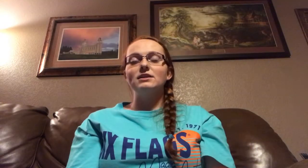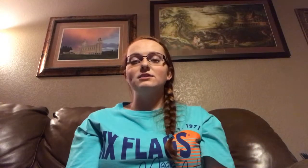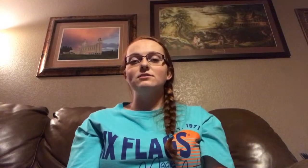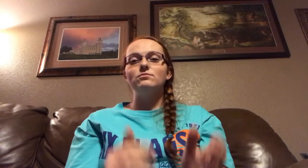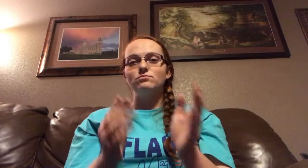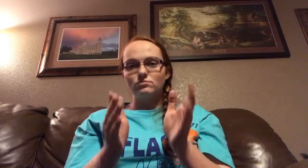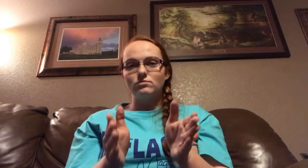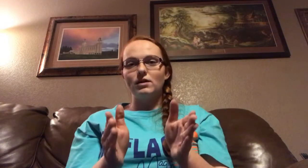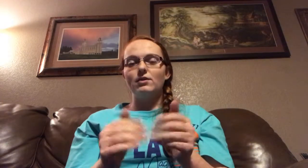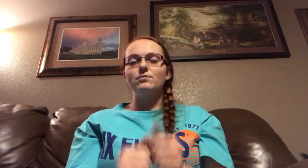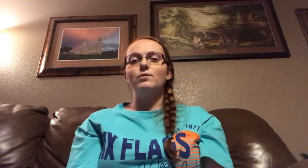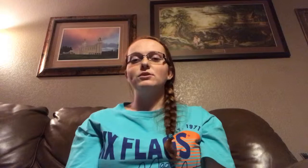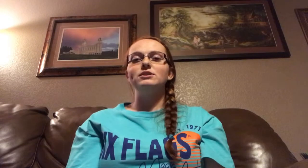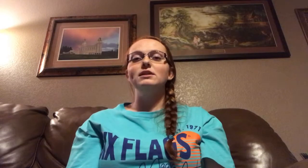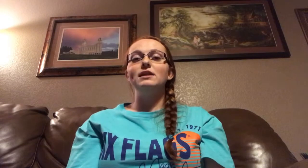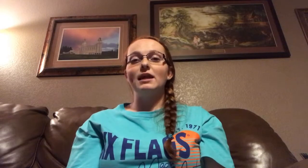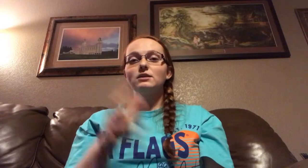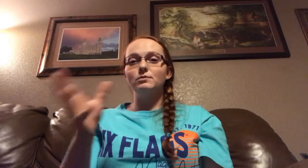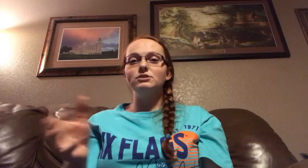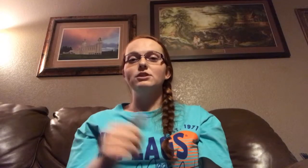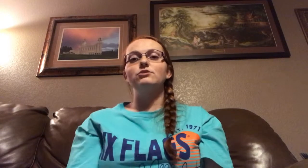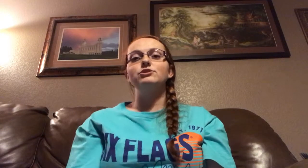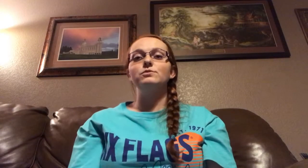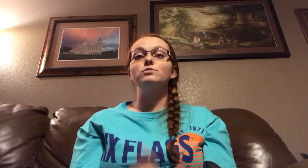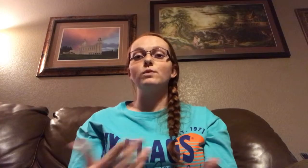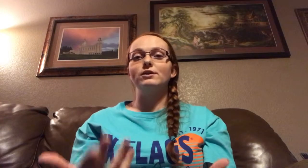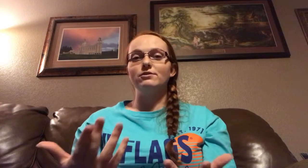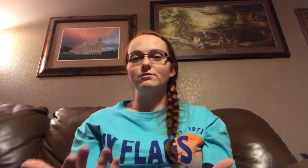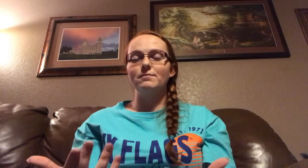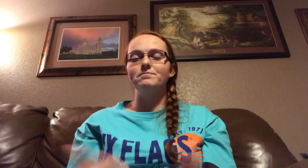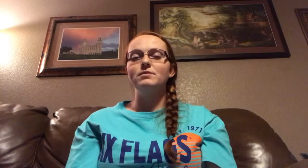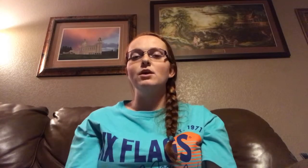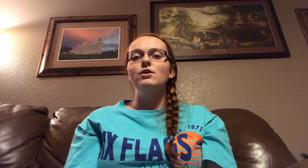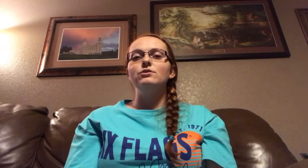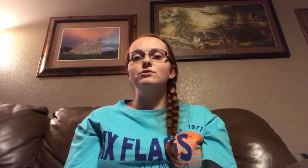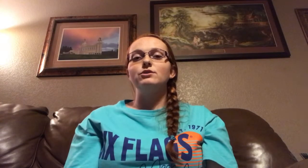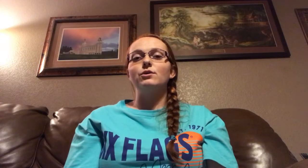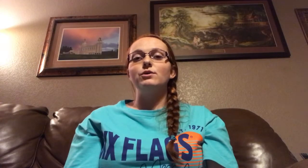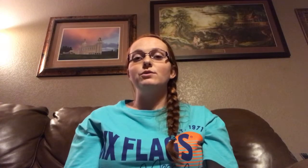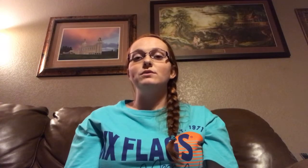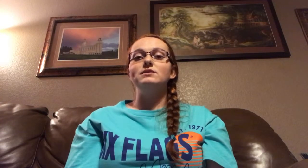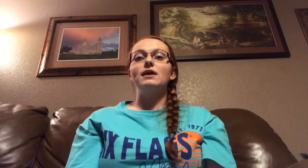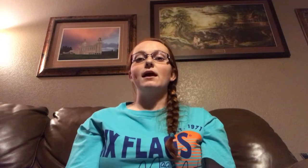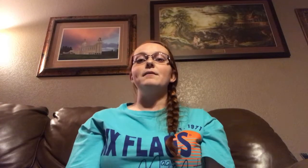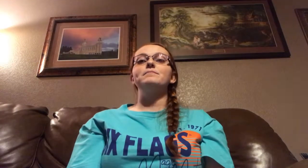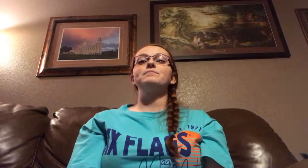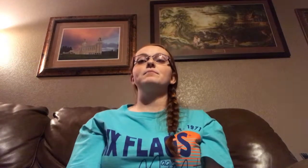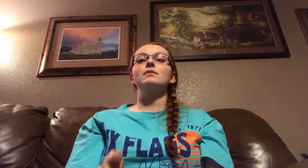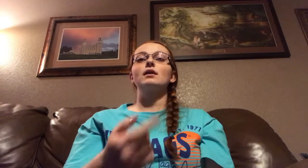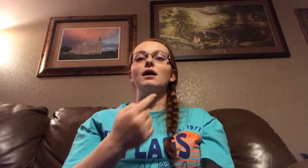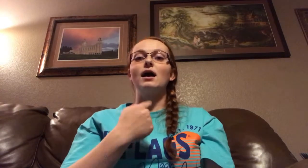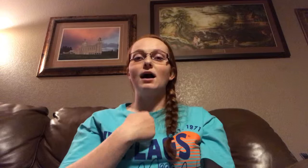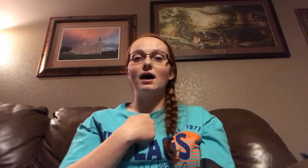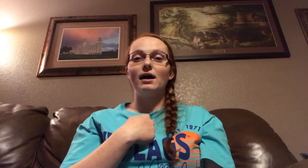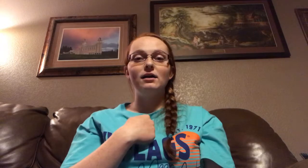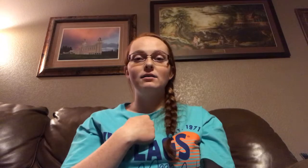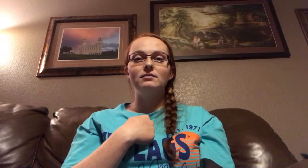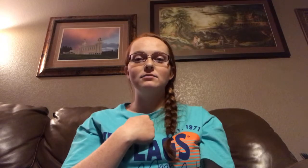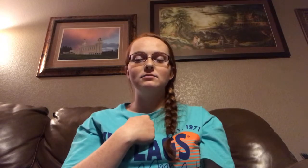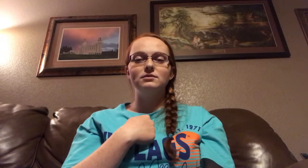that's that portion. The next portion I told you was where you're from. So you would say I,